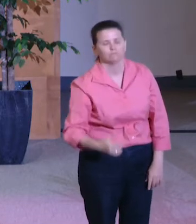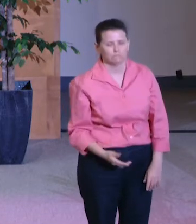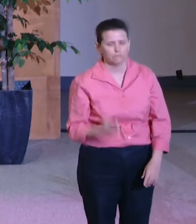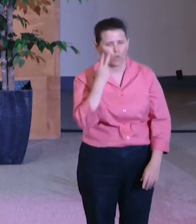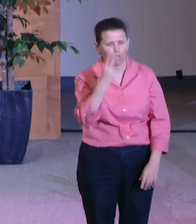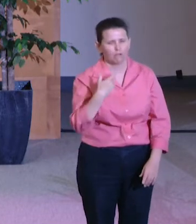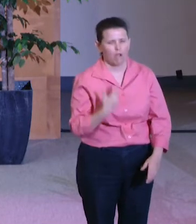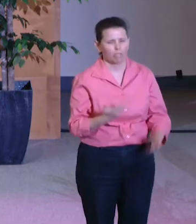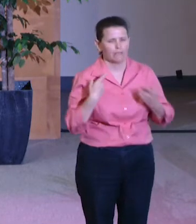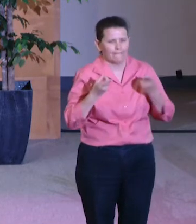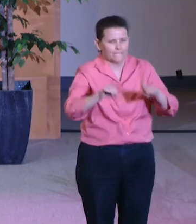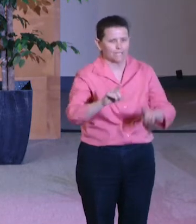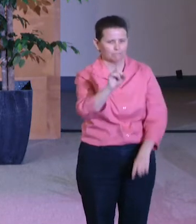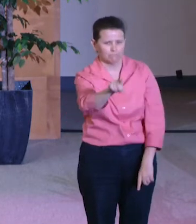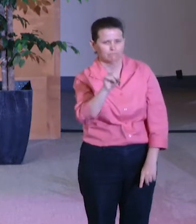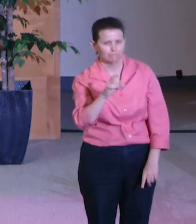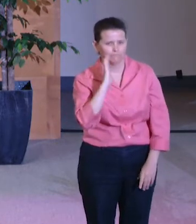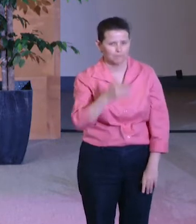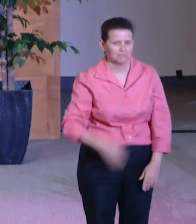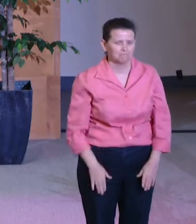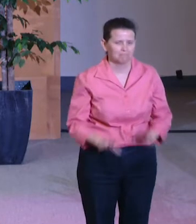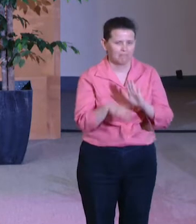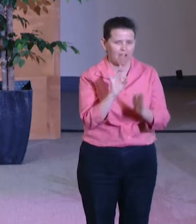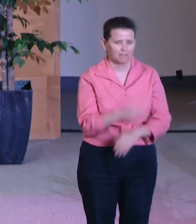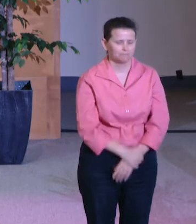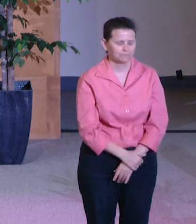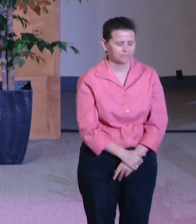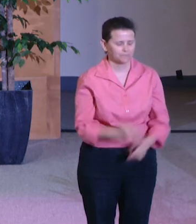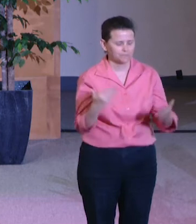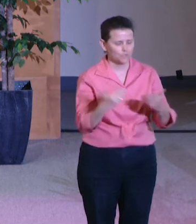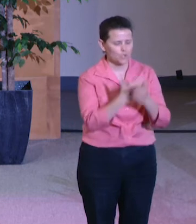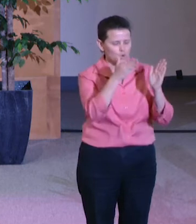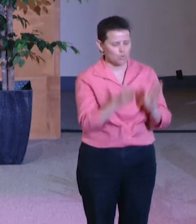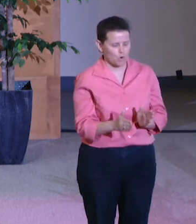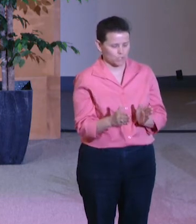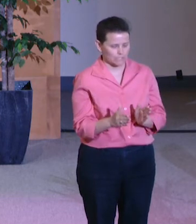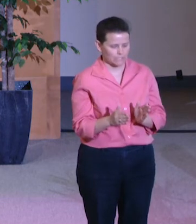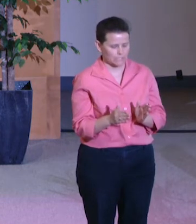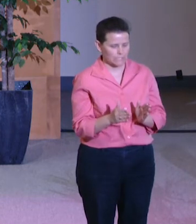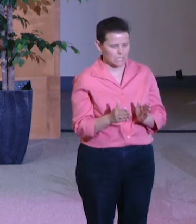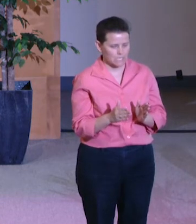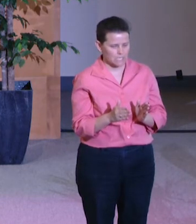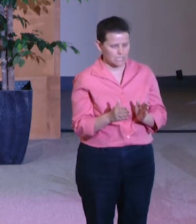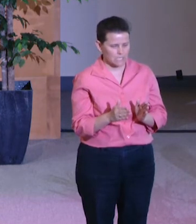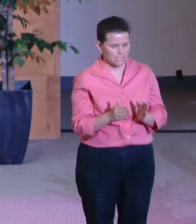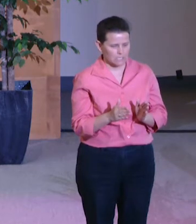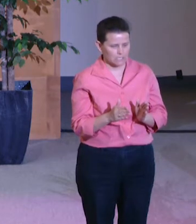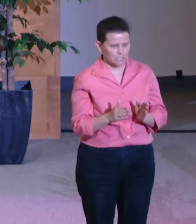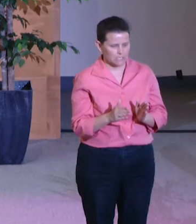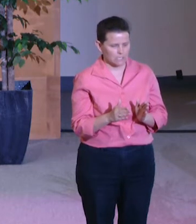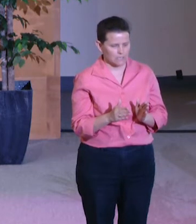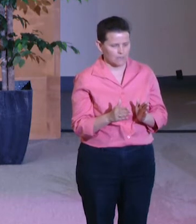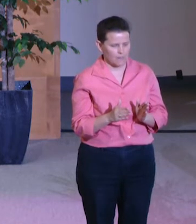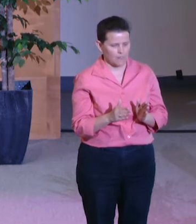website. There is a new person's reception and board gathering every third Sunday, which I believe today is. We